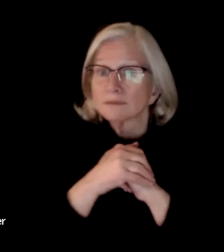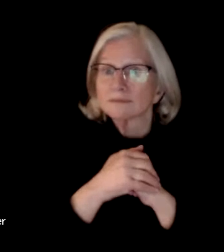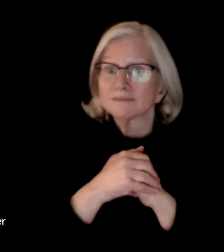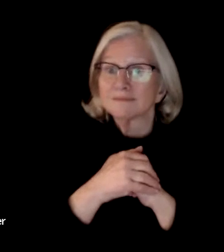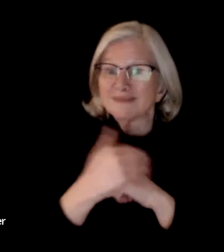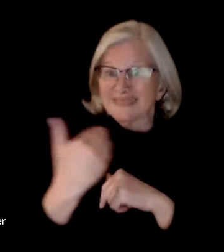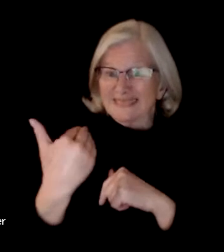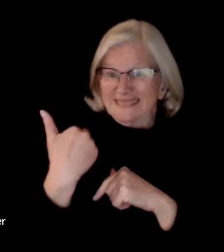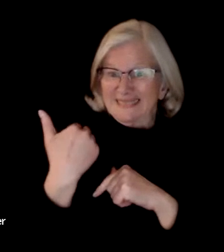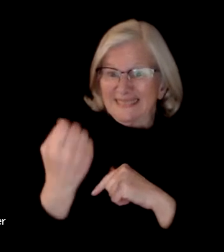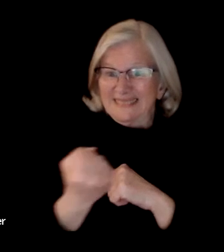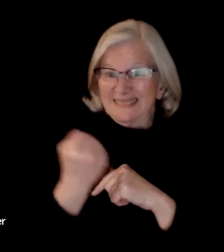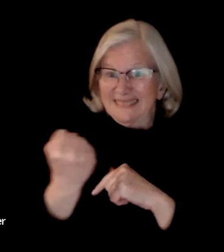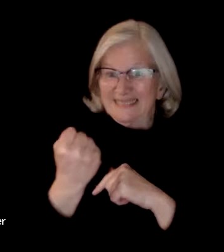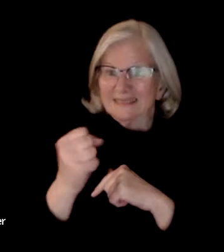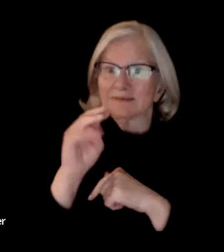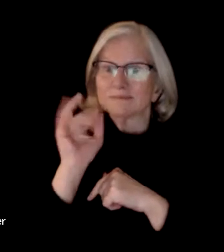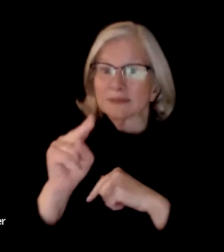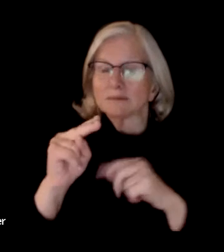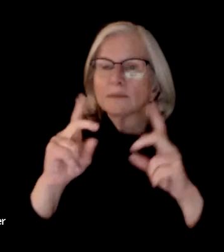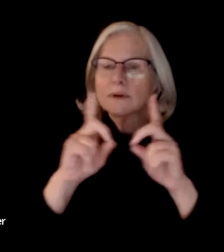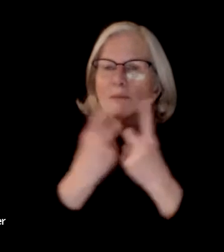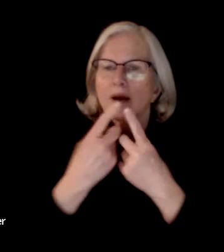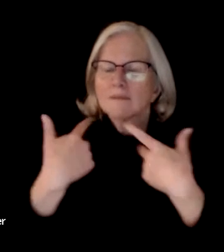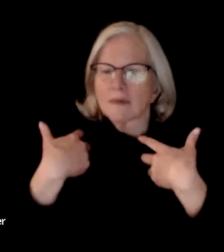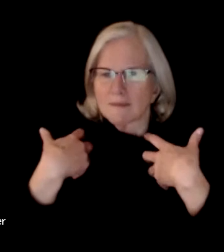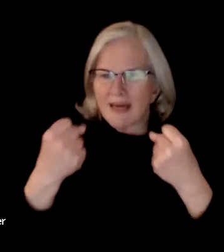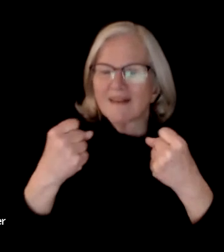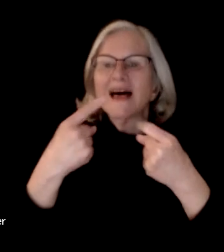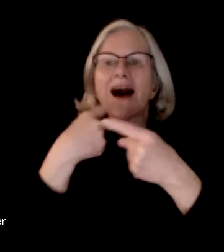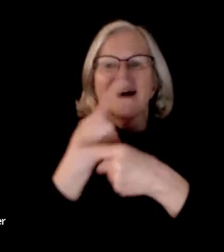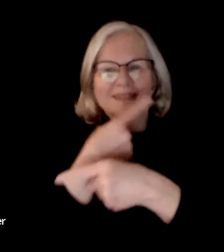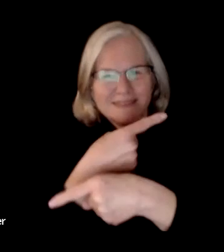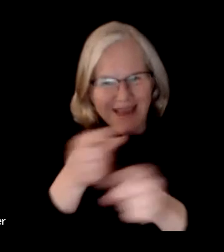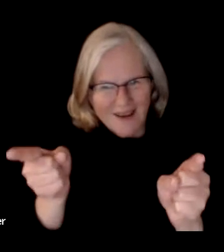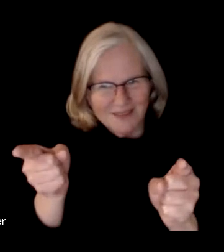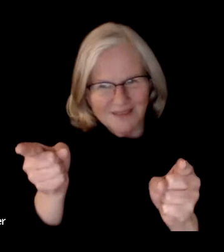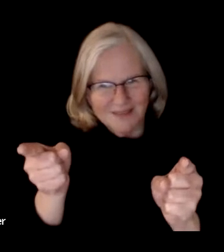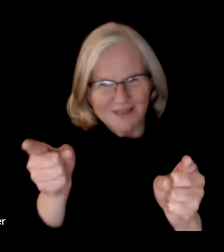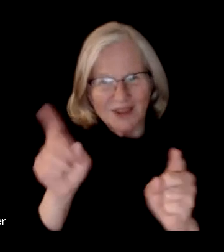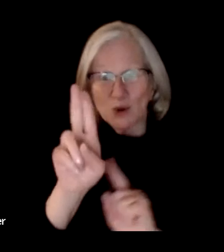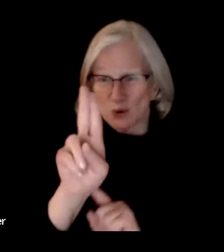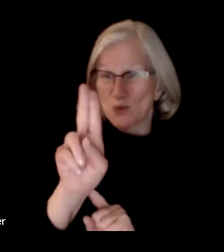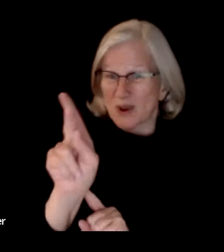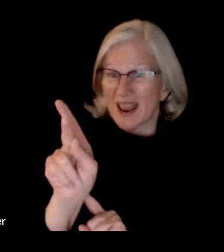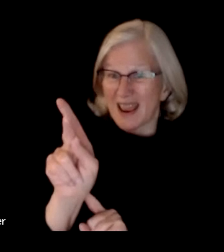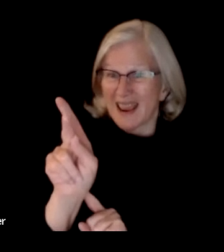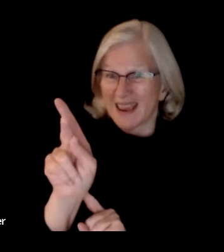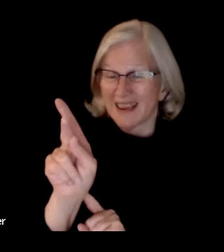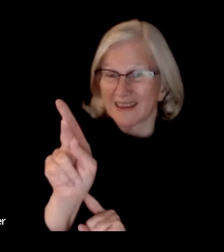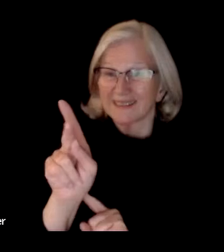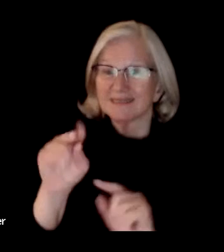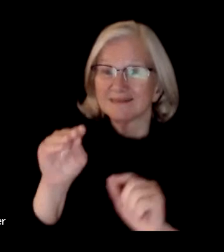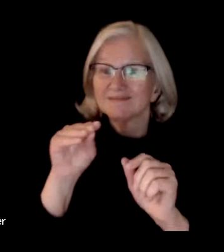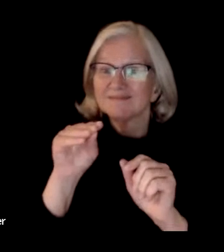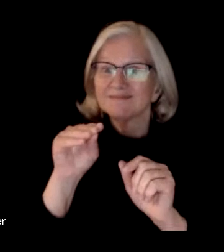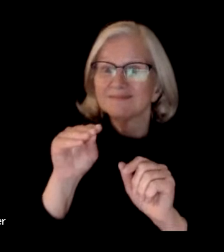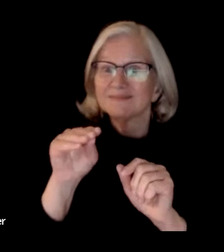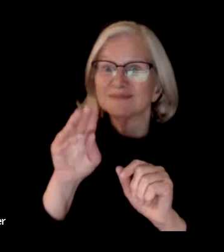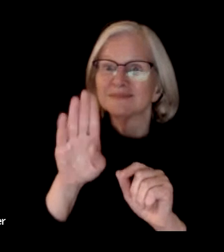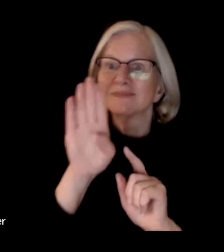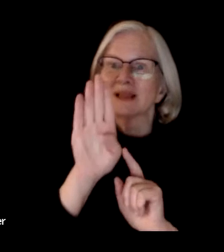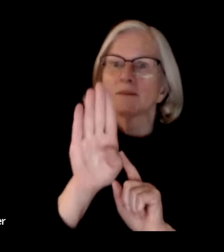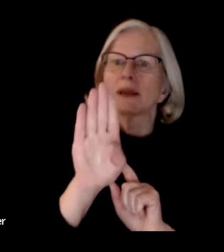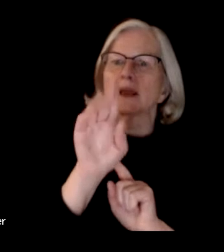Department of Health announced the UK variant strain, otherwise known as the B117 strain of